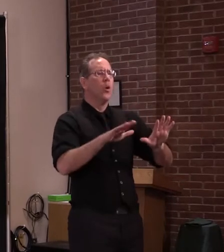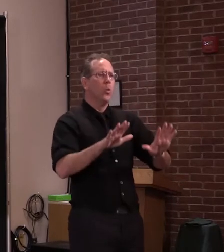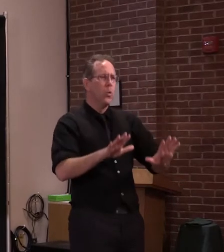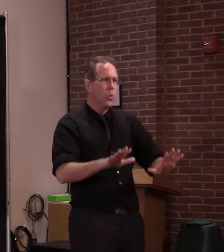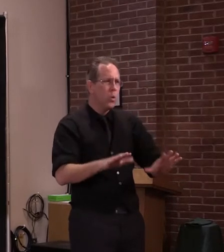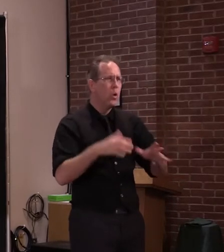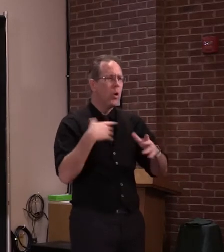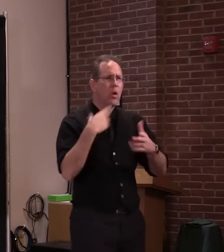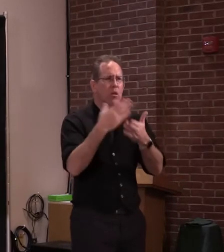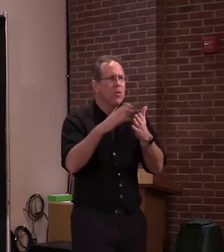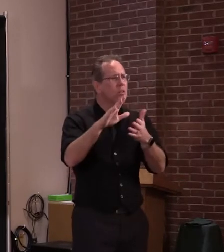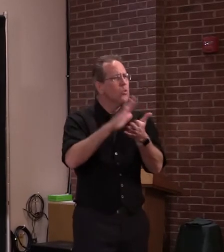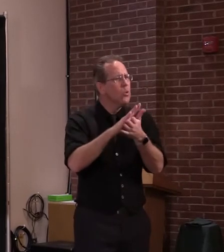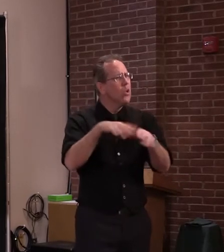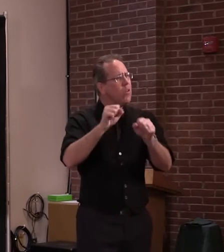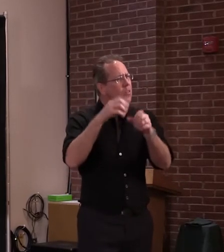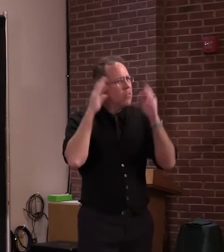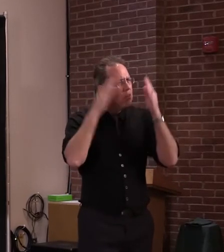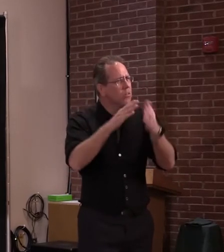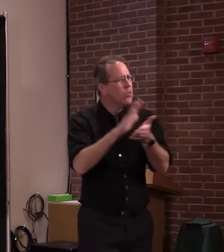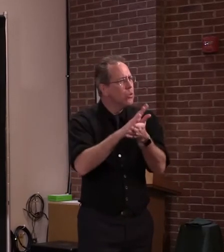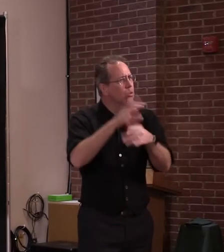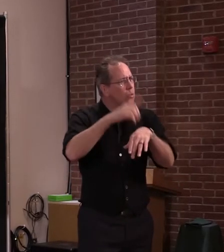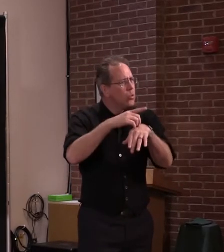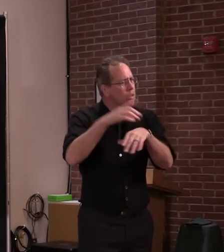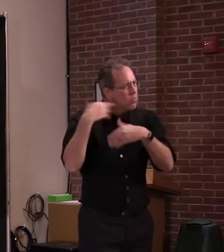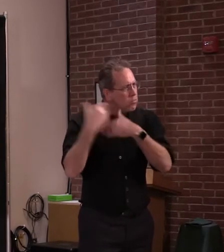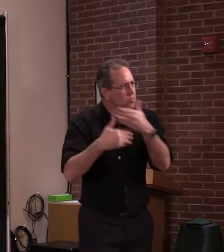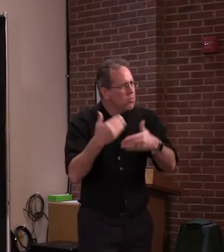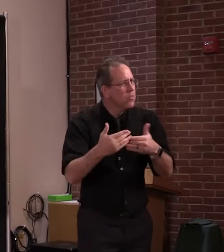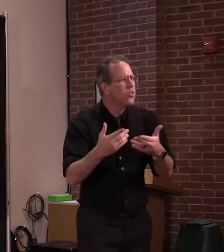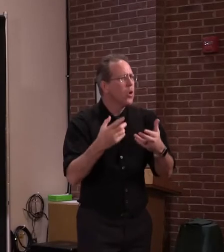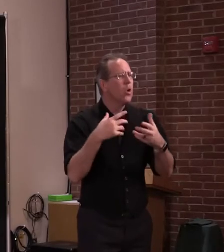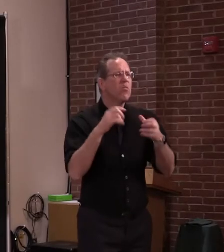approach, and actually will save